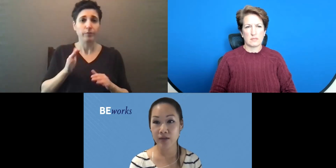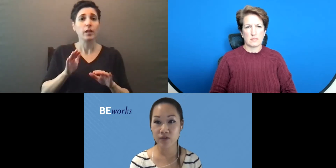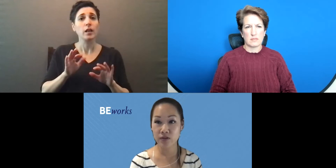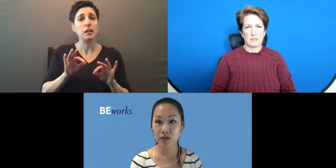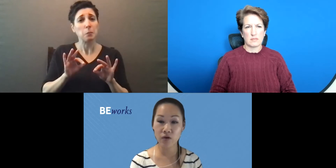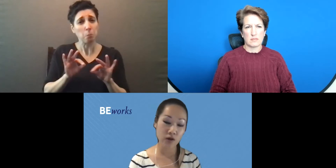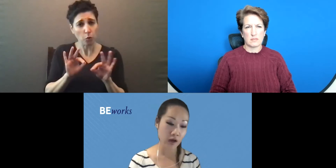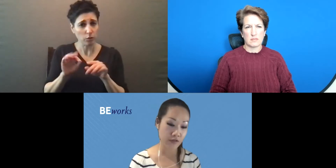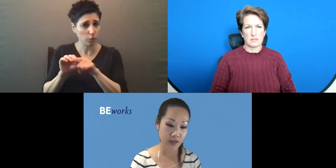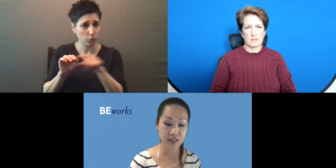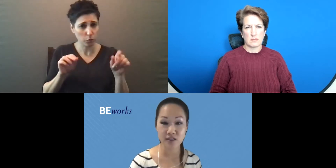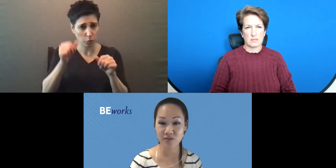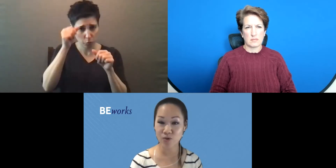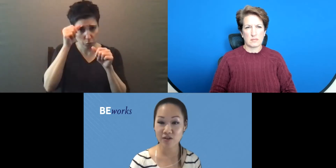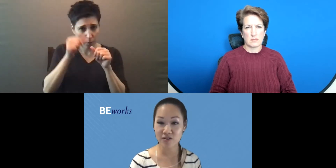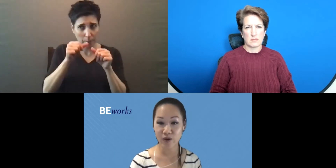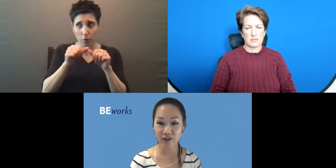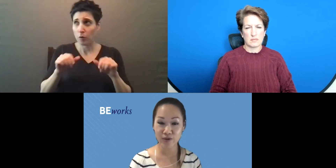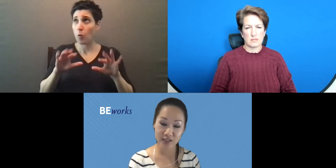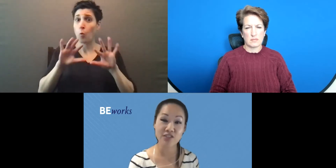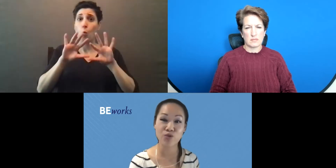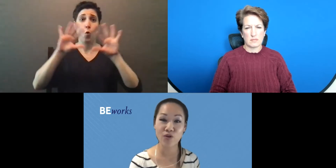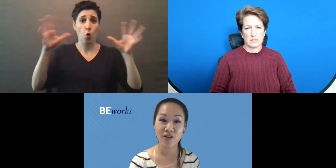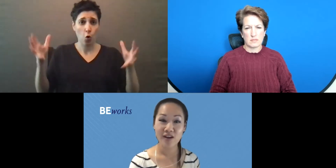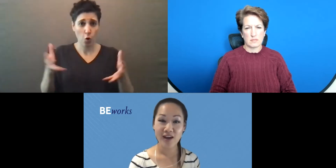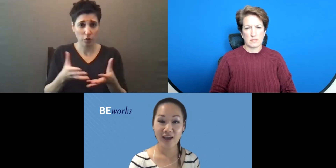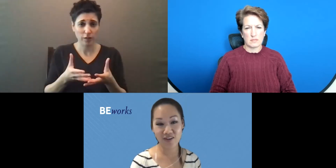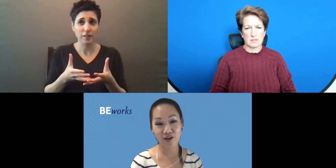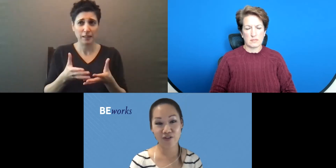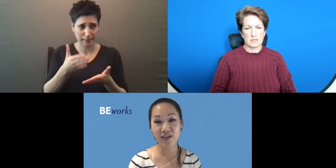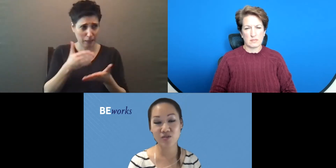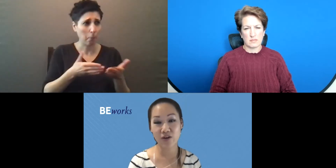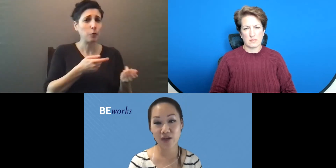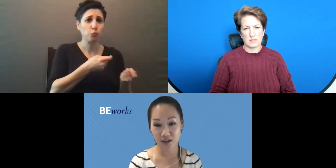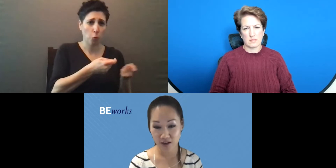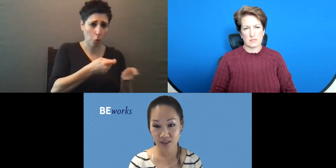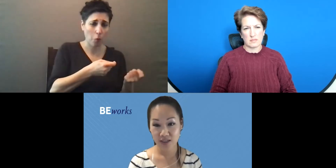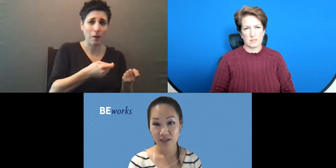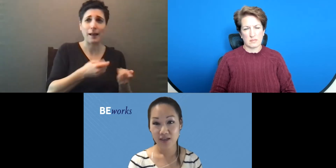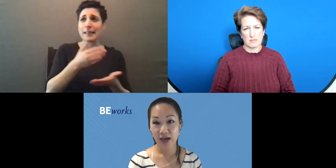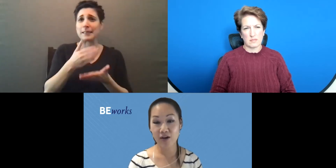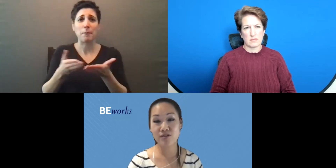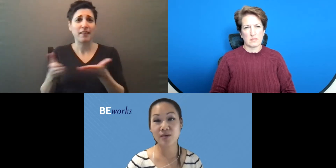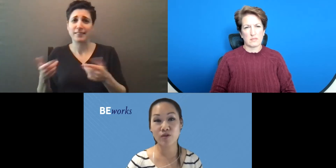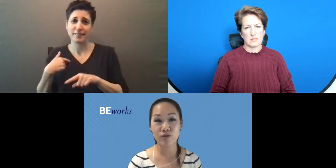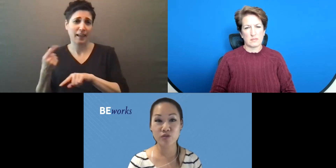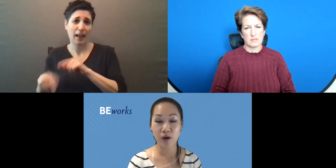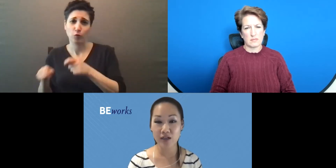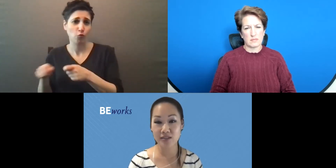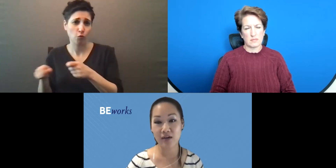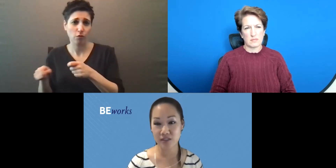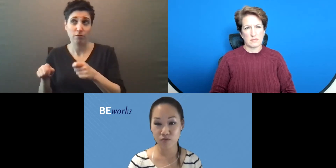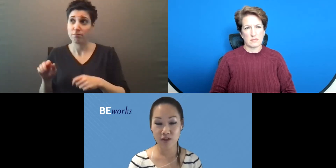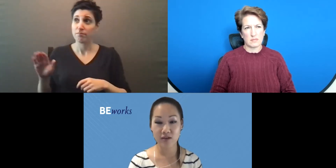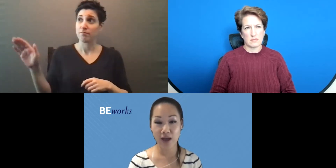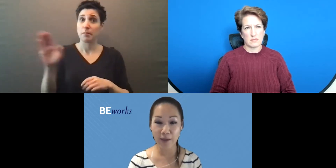that there are a lot of things in this world where you can control, and there are things where you cannot. How someone responds,